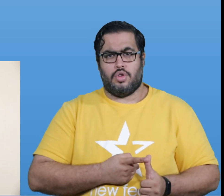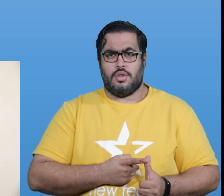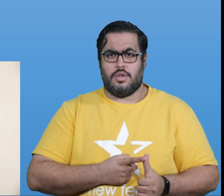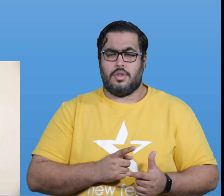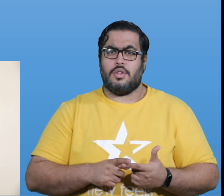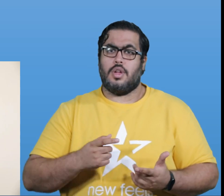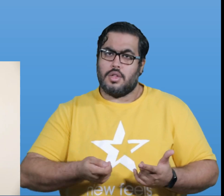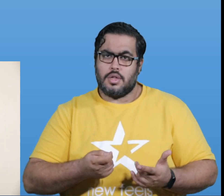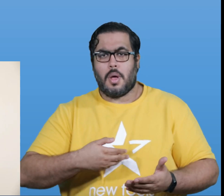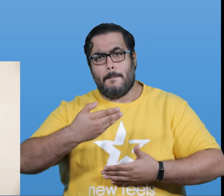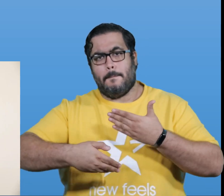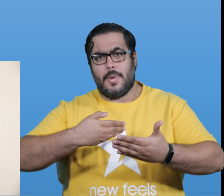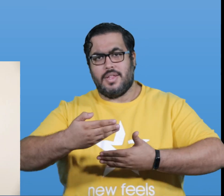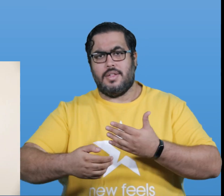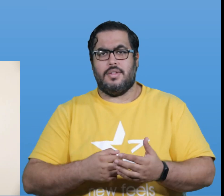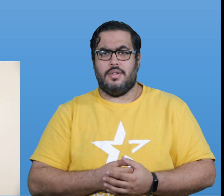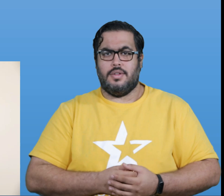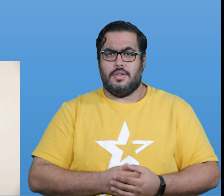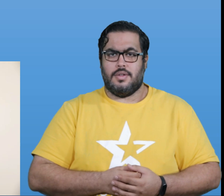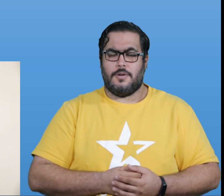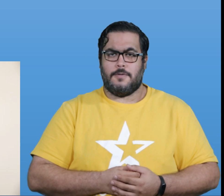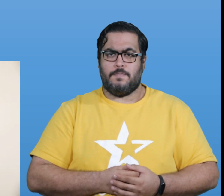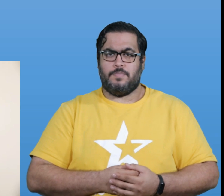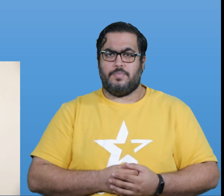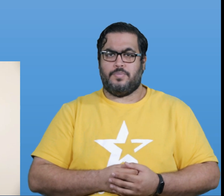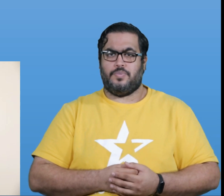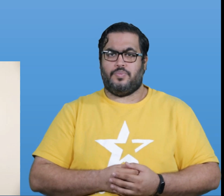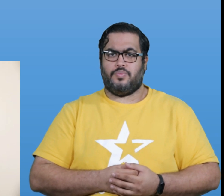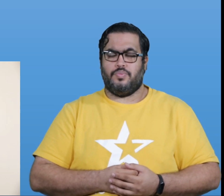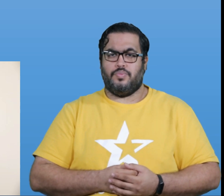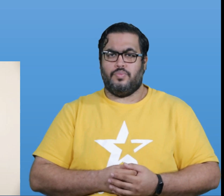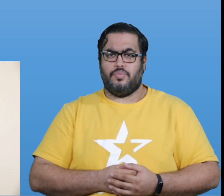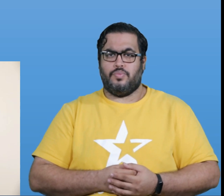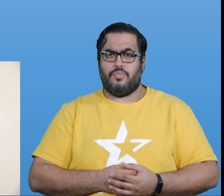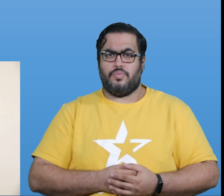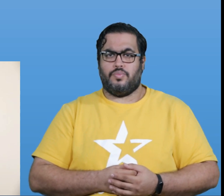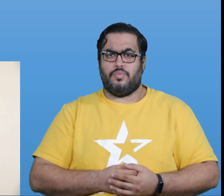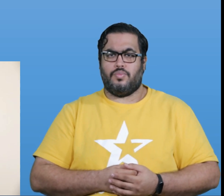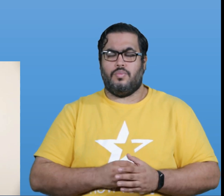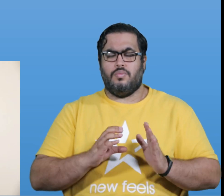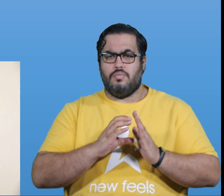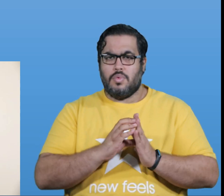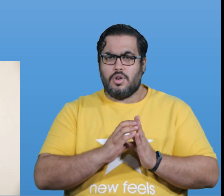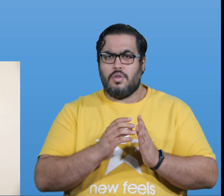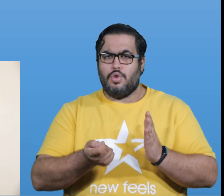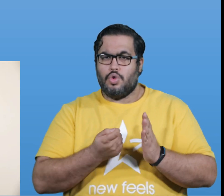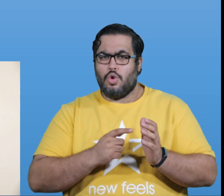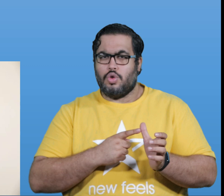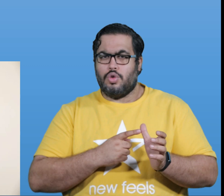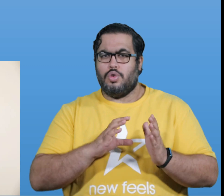next units. And next episode, we will talk about more of the paragraphs and how to write a good paragraph and